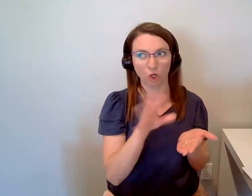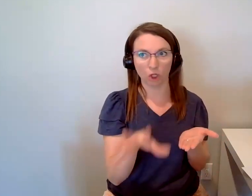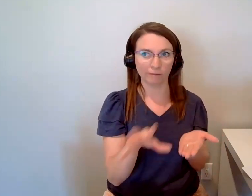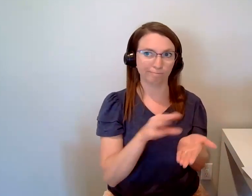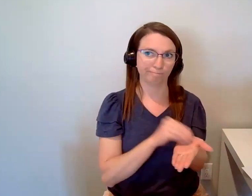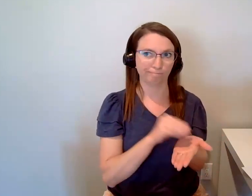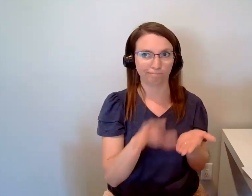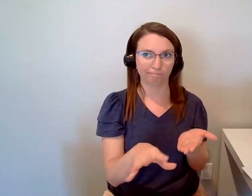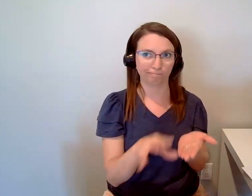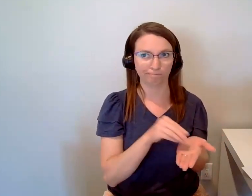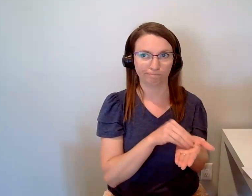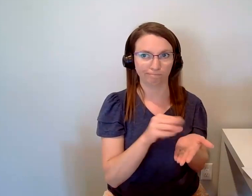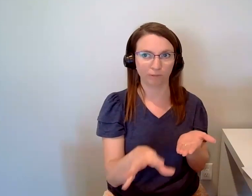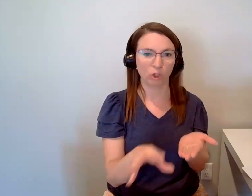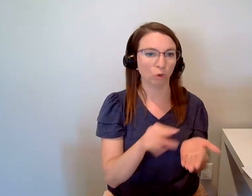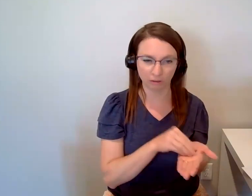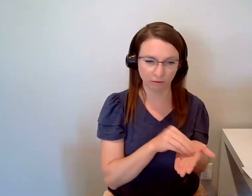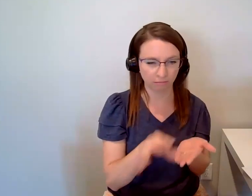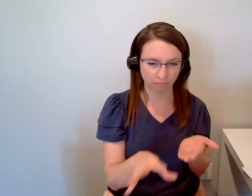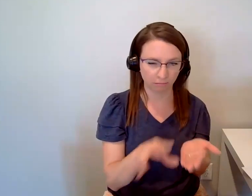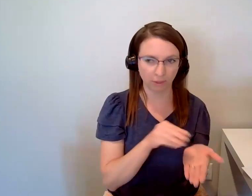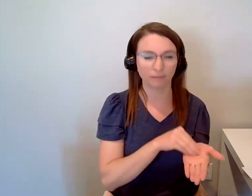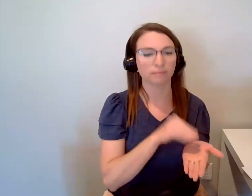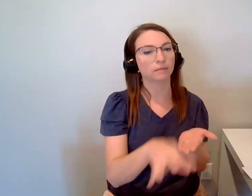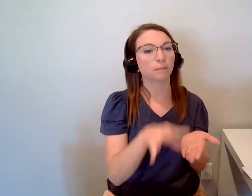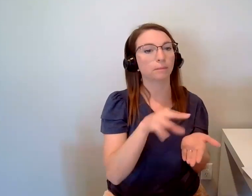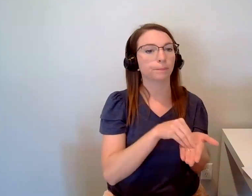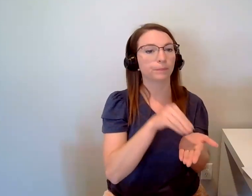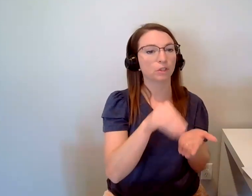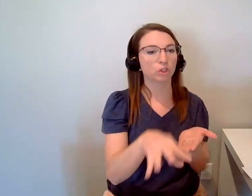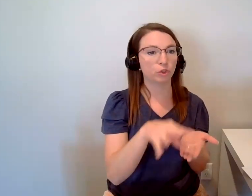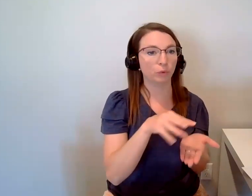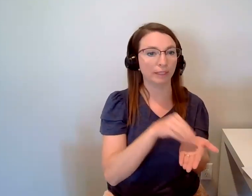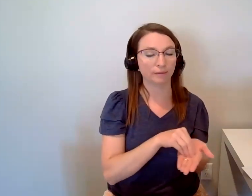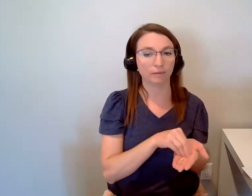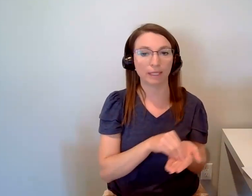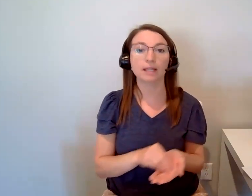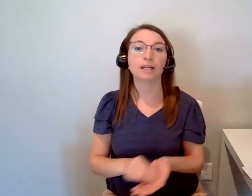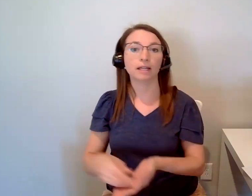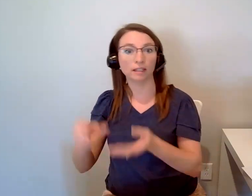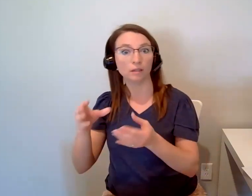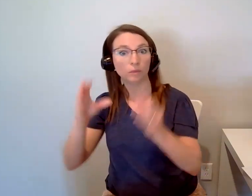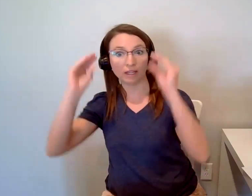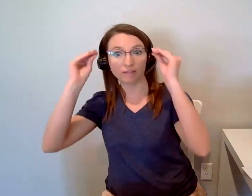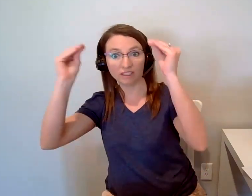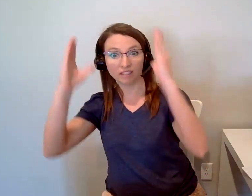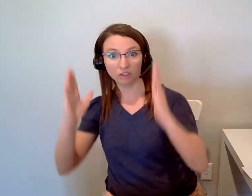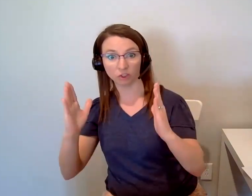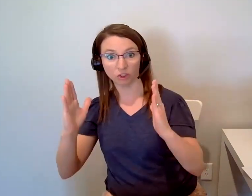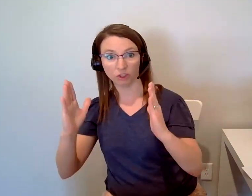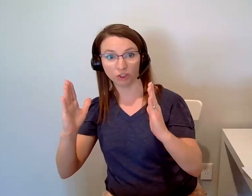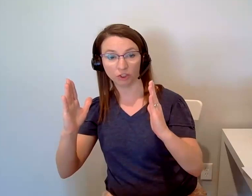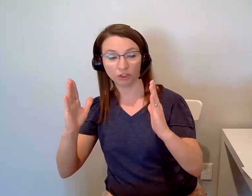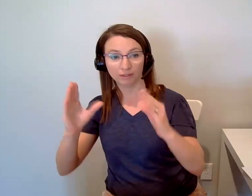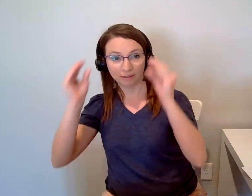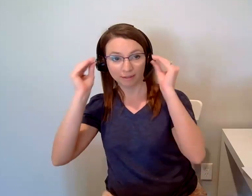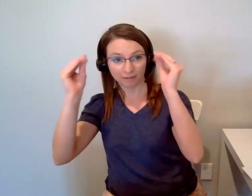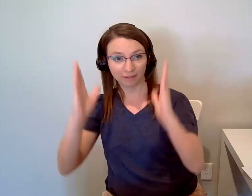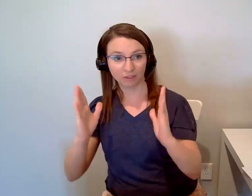more current one, student, okay? And then we have teacher,